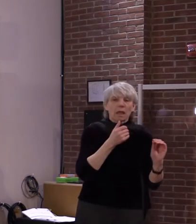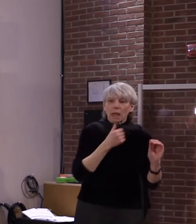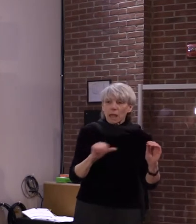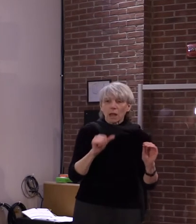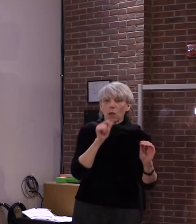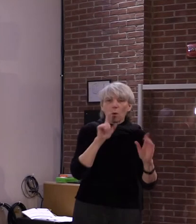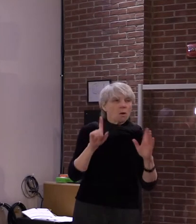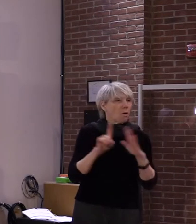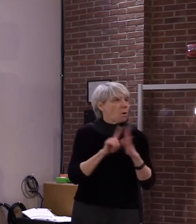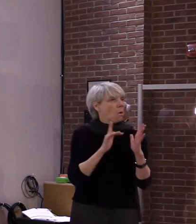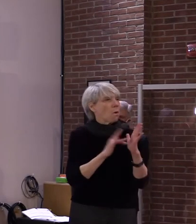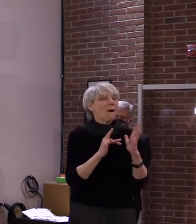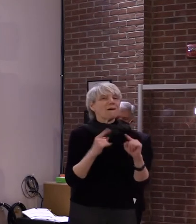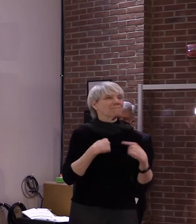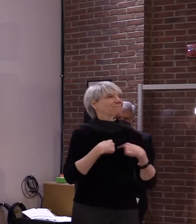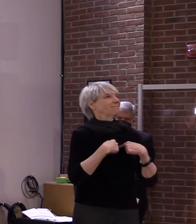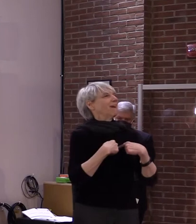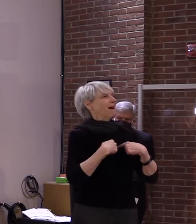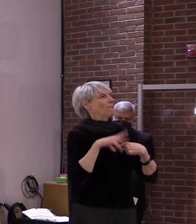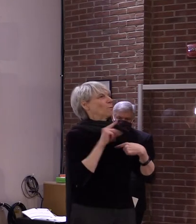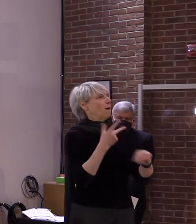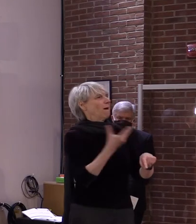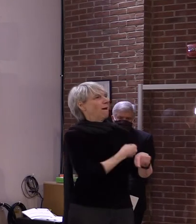those cases here in vermont